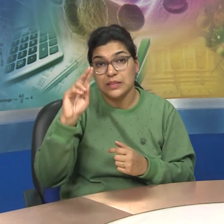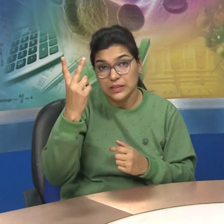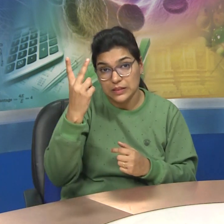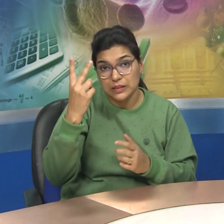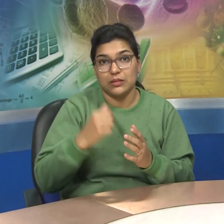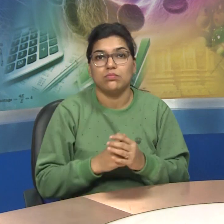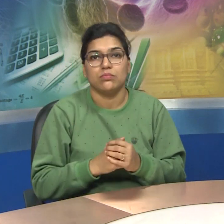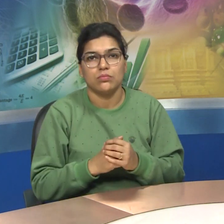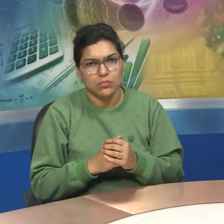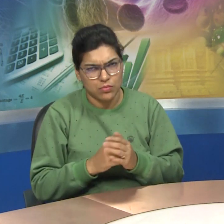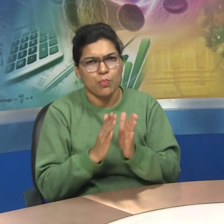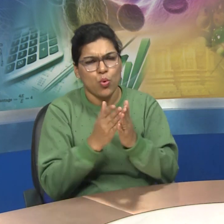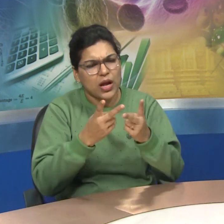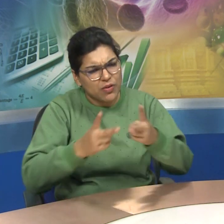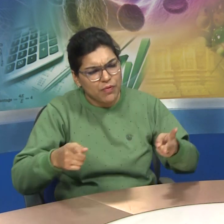print. Point 2,